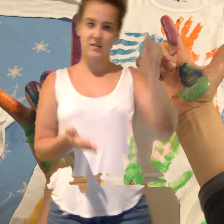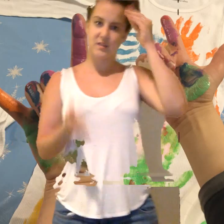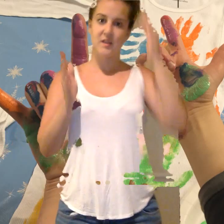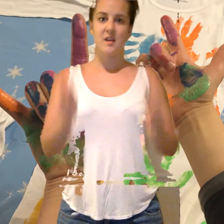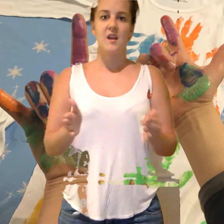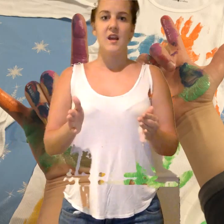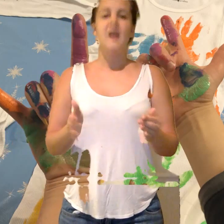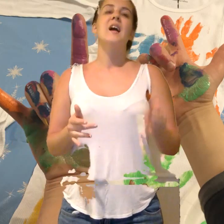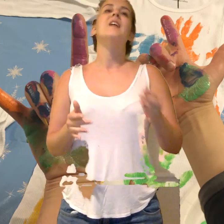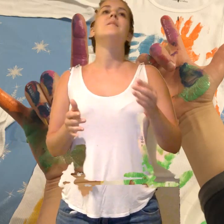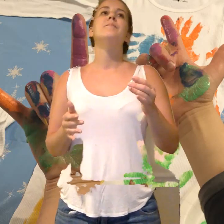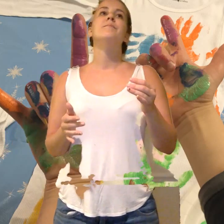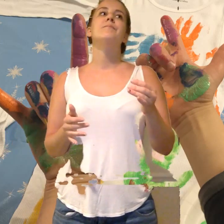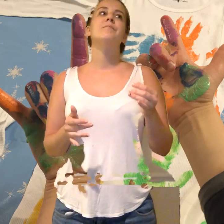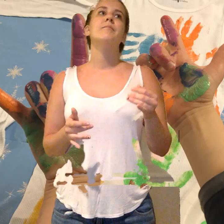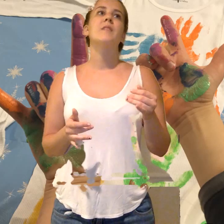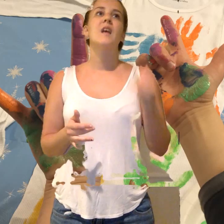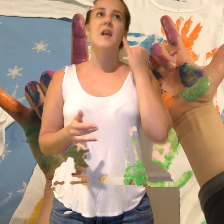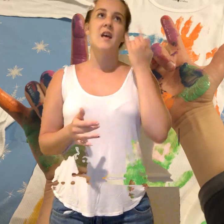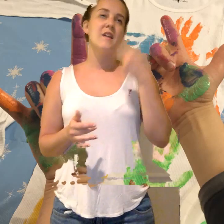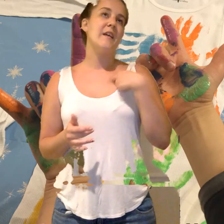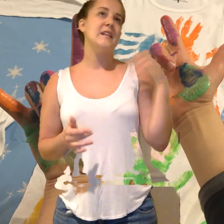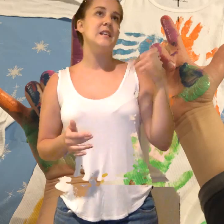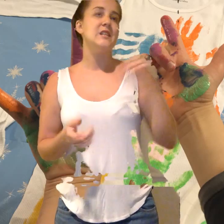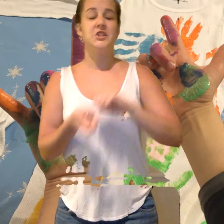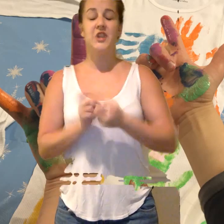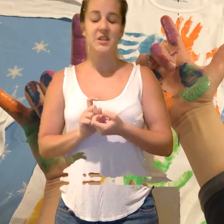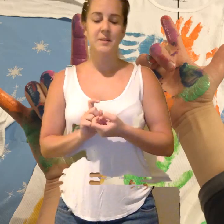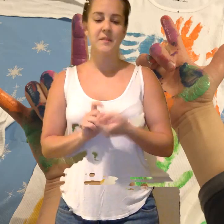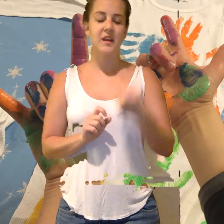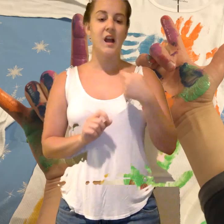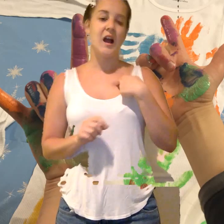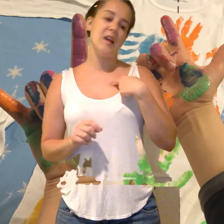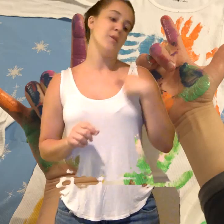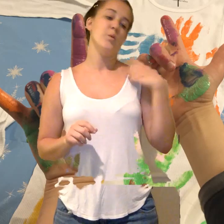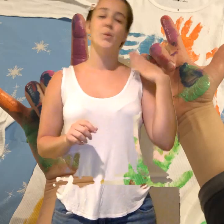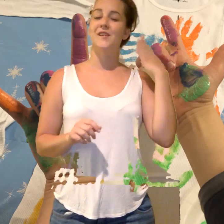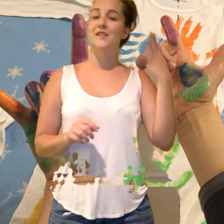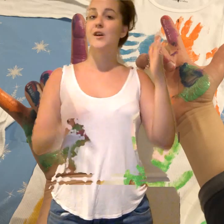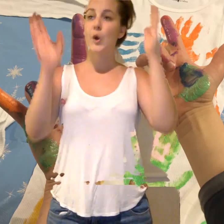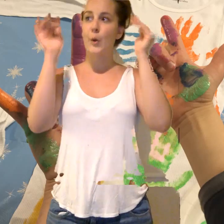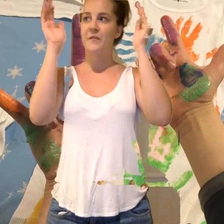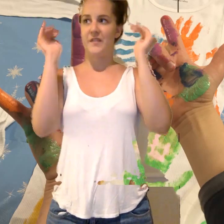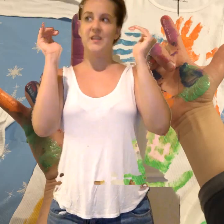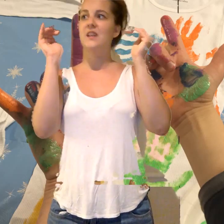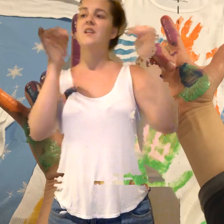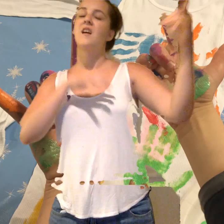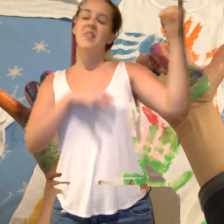students, and if I need to change something, I will hopefully